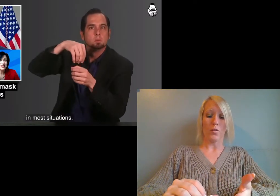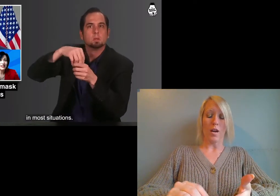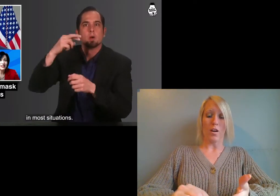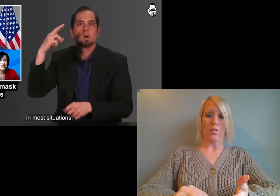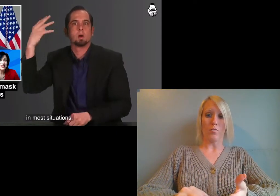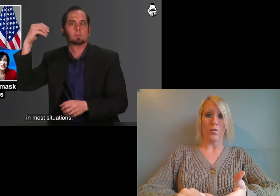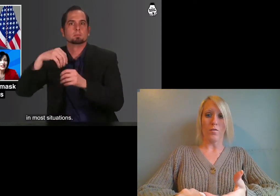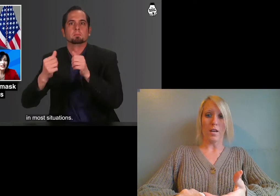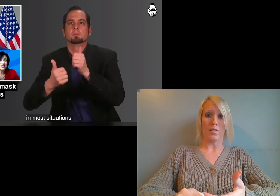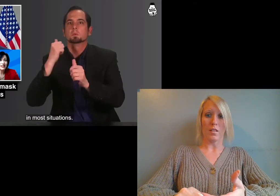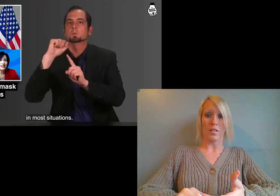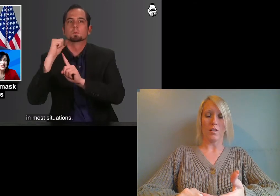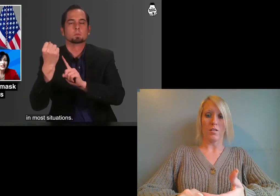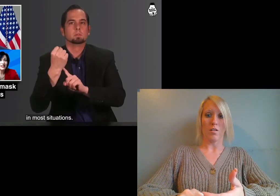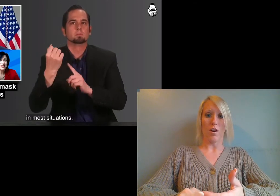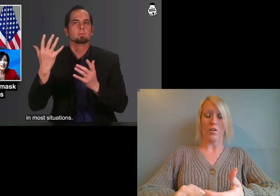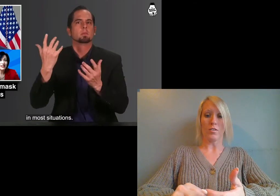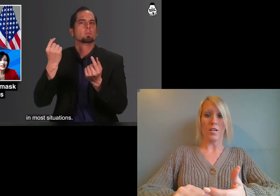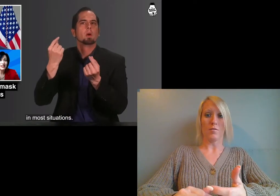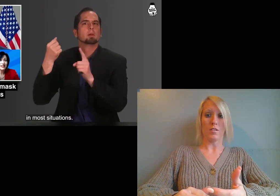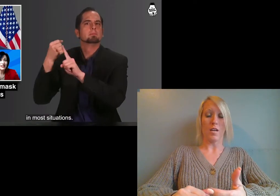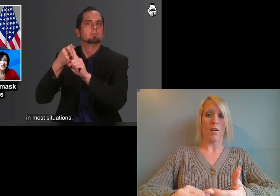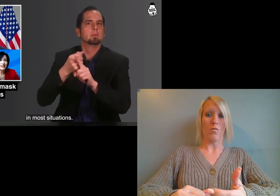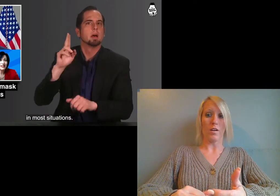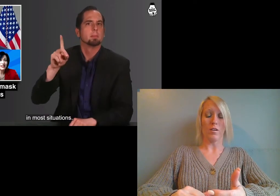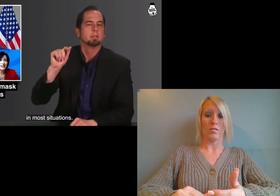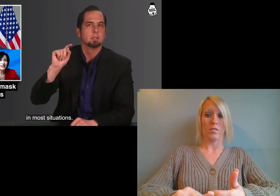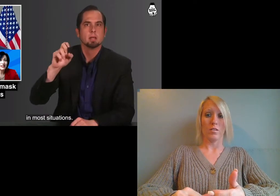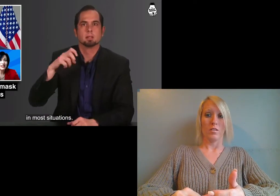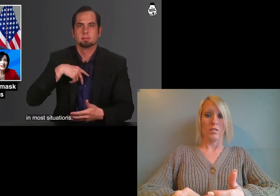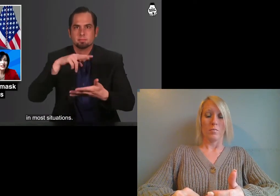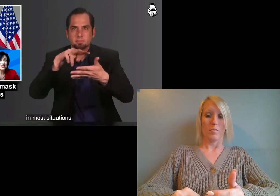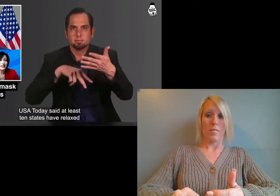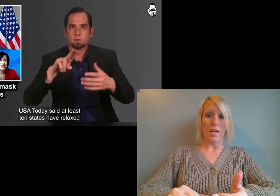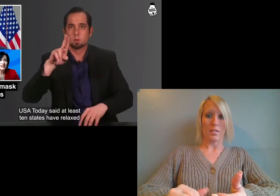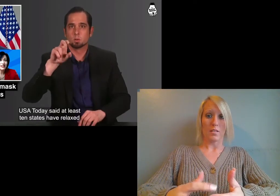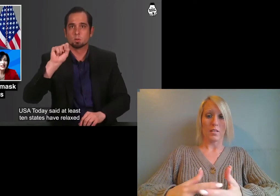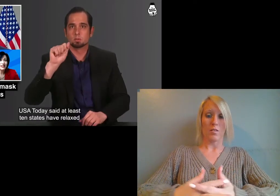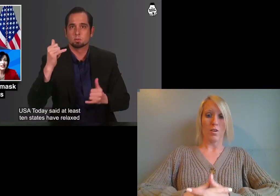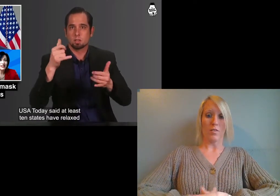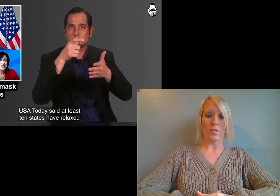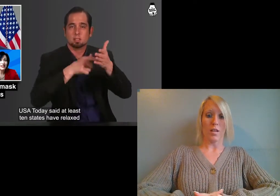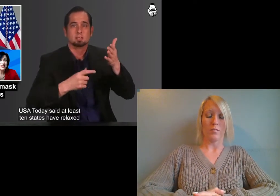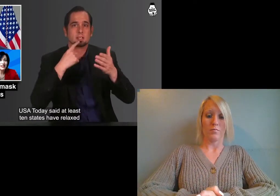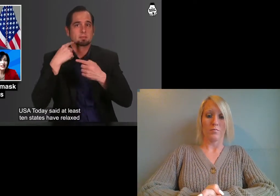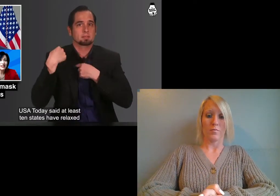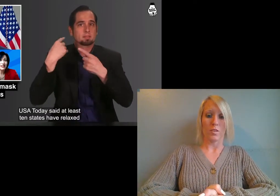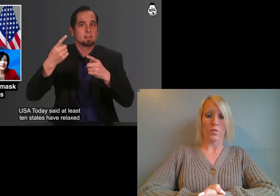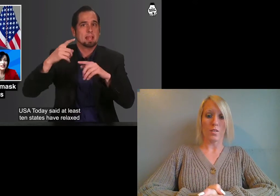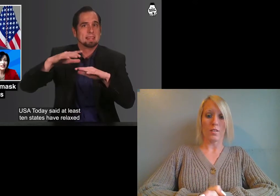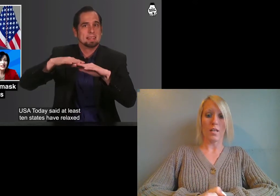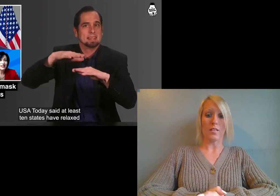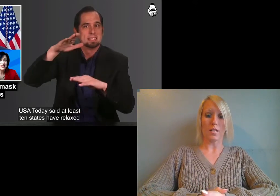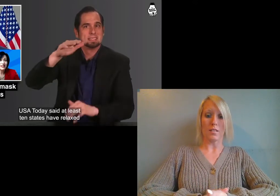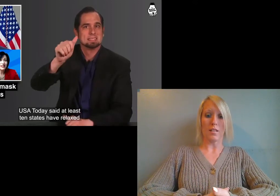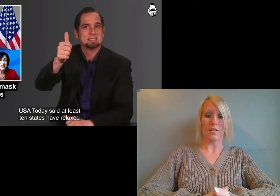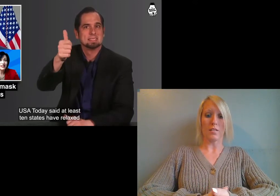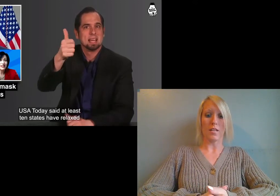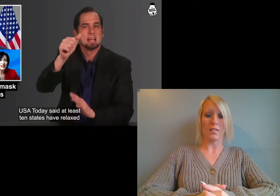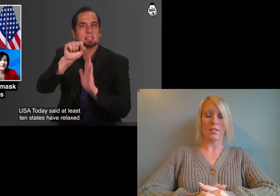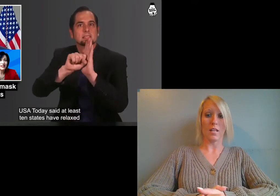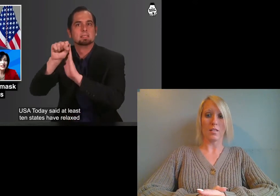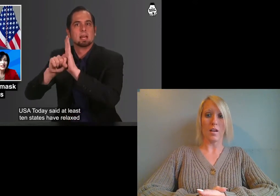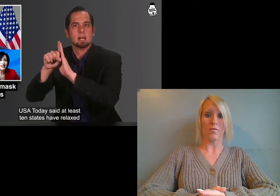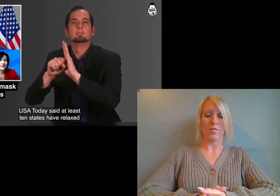that people that are fully vaccinated are safe to not wear masks in or outside. US Today says at